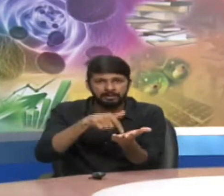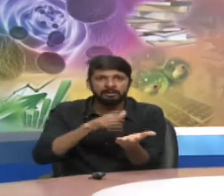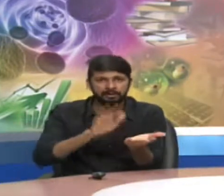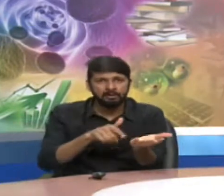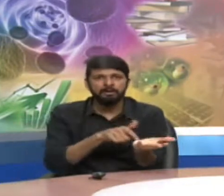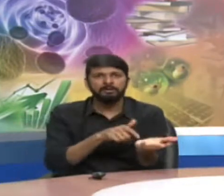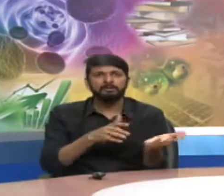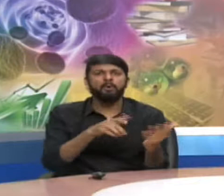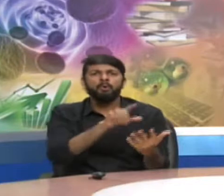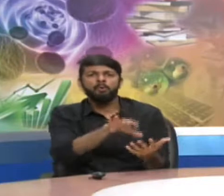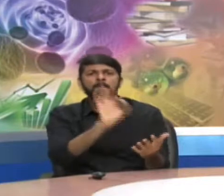the plaster.